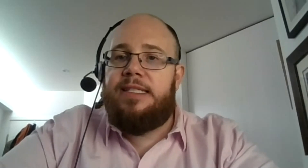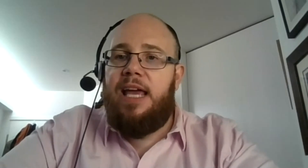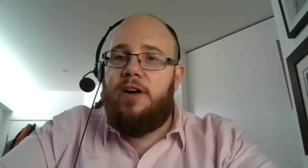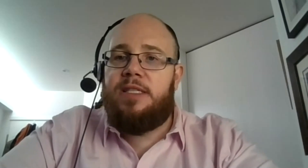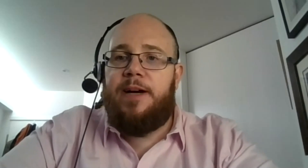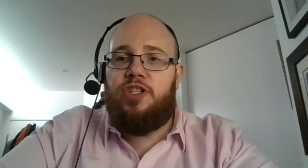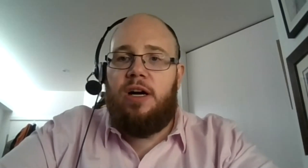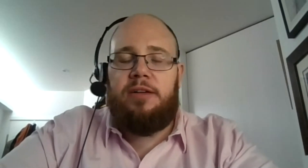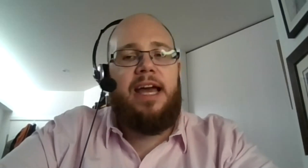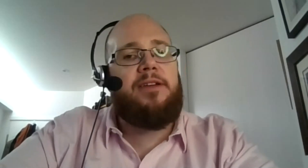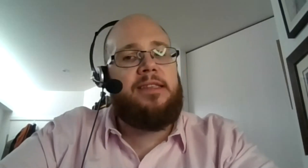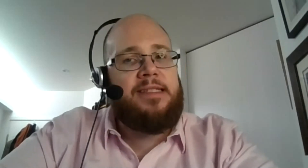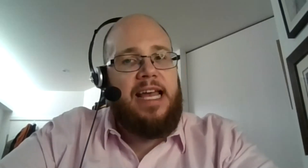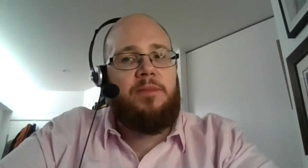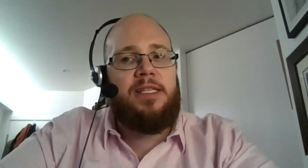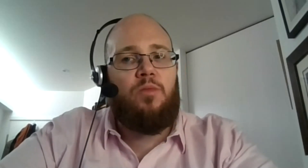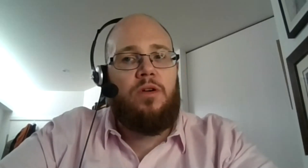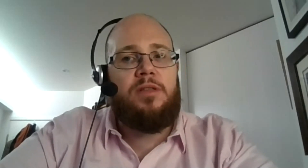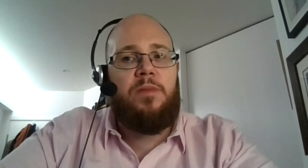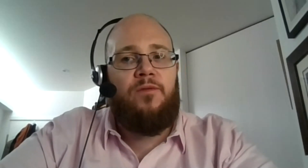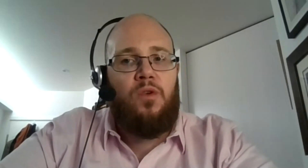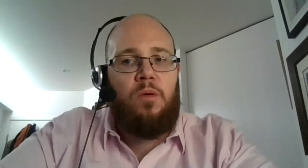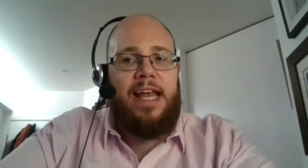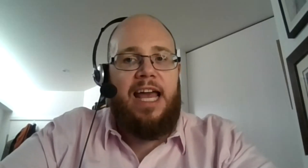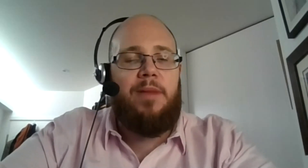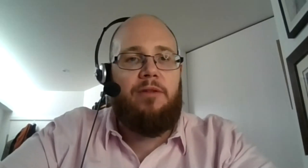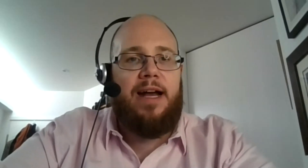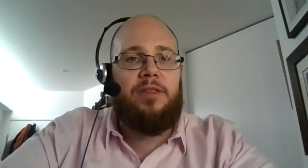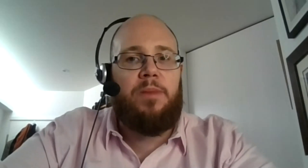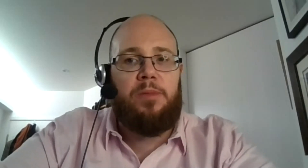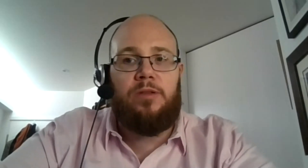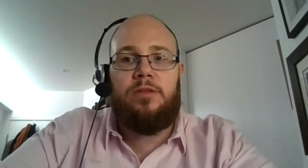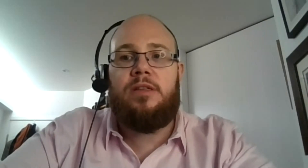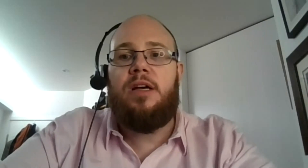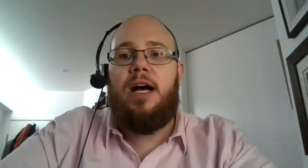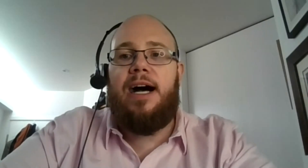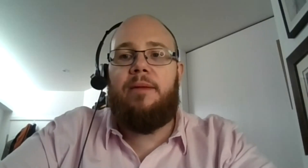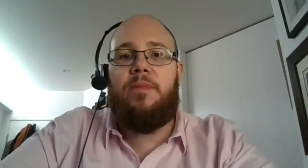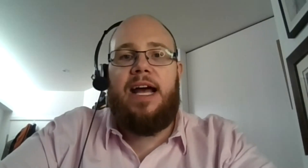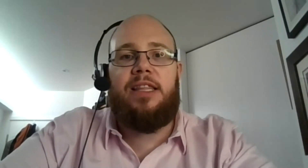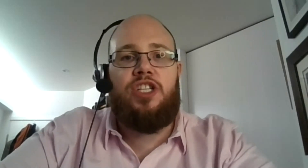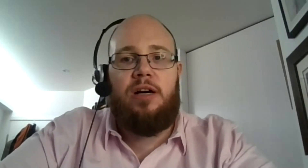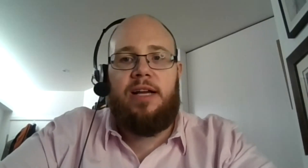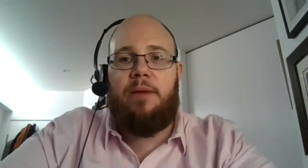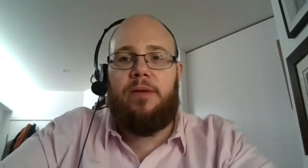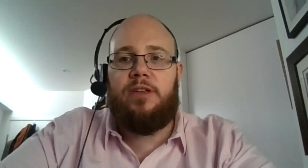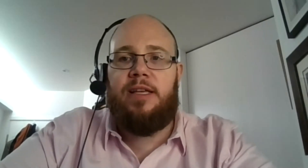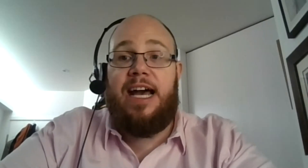Steve asked about childcare. It's the same as it was before we came in around the bubbles. And the childcare bubbles. So that's